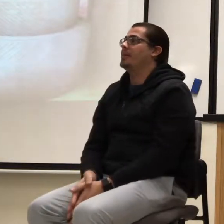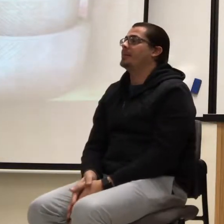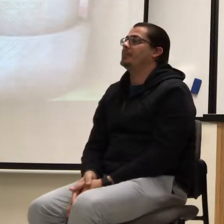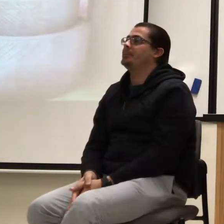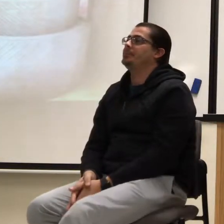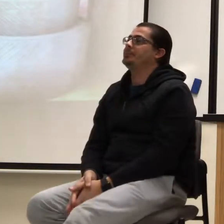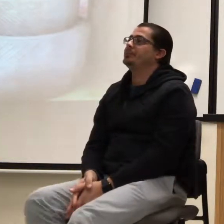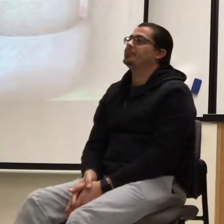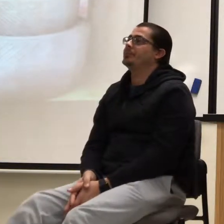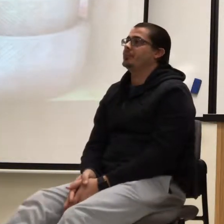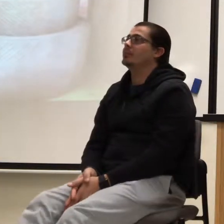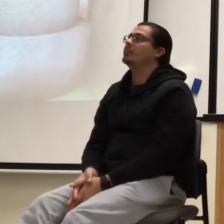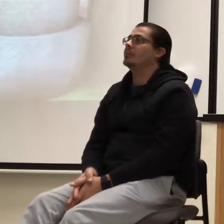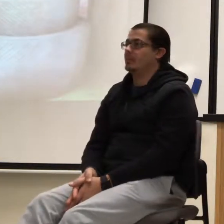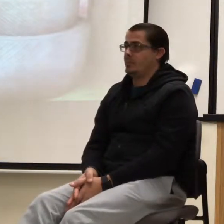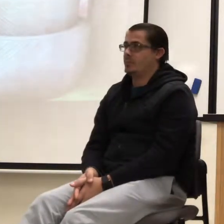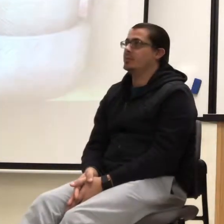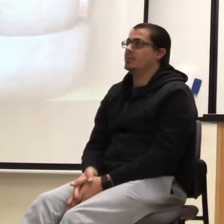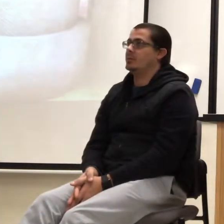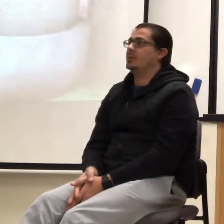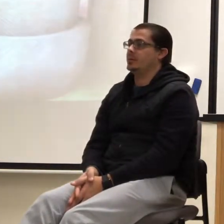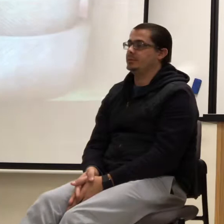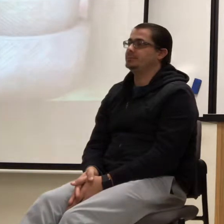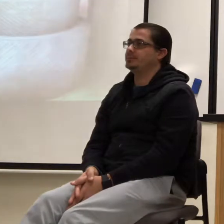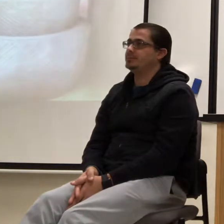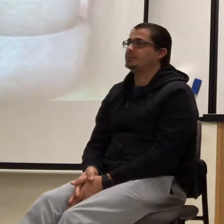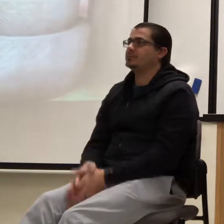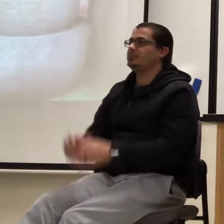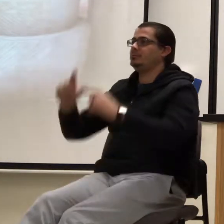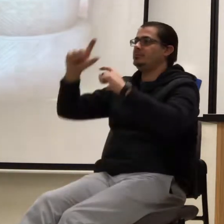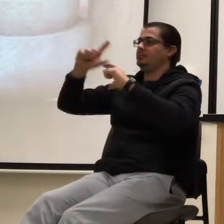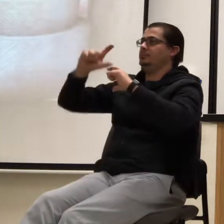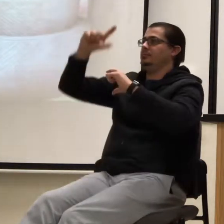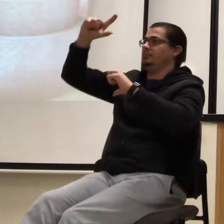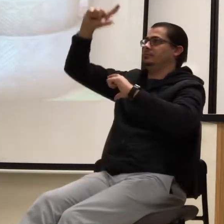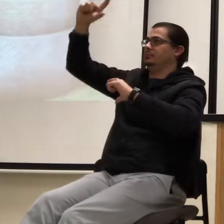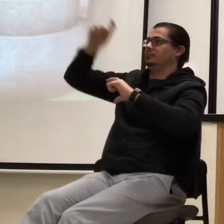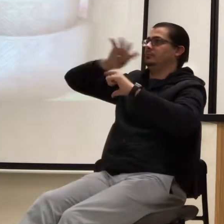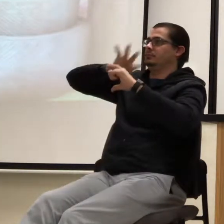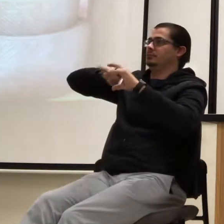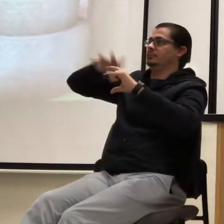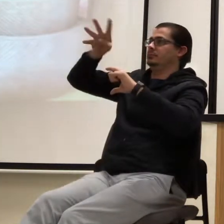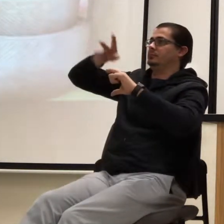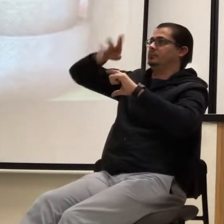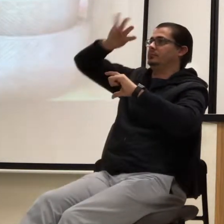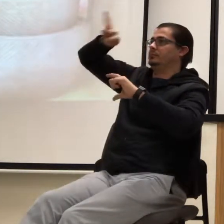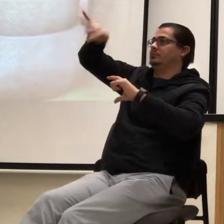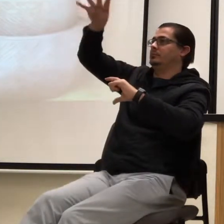Alternating arrangement of